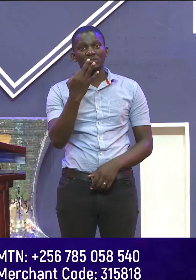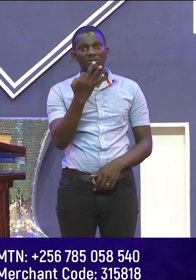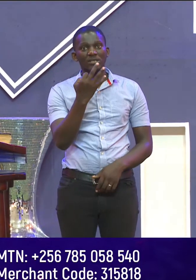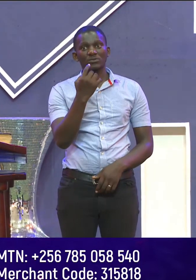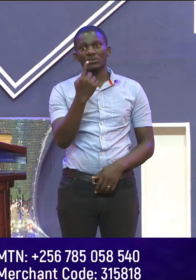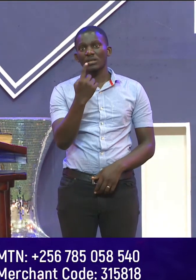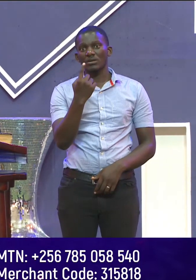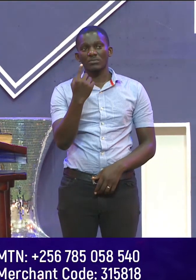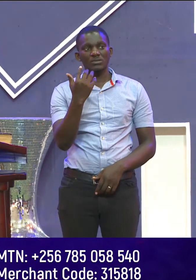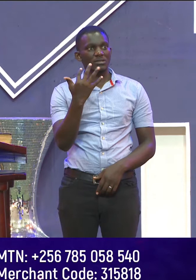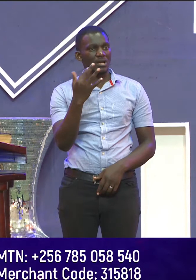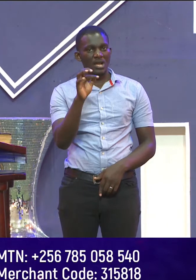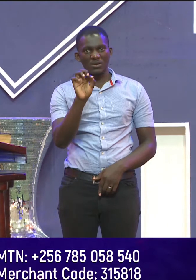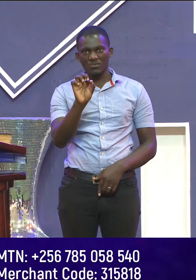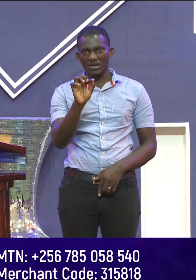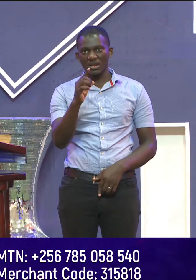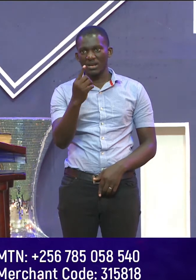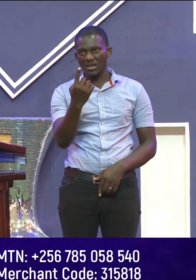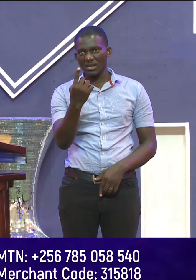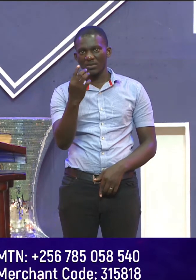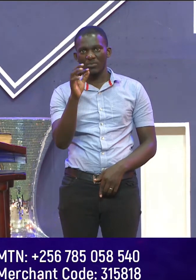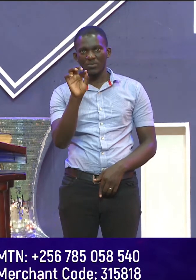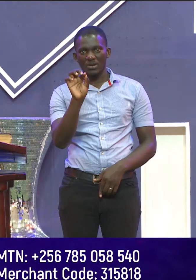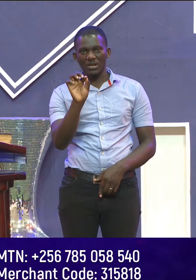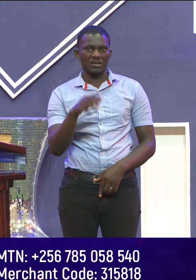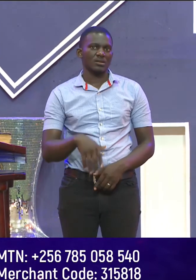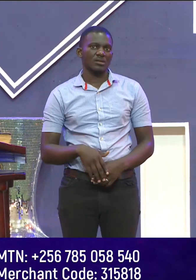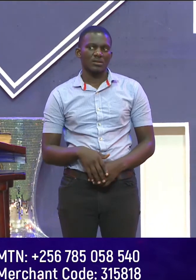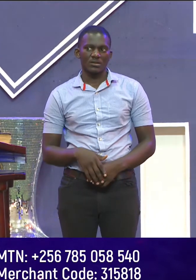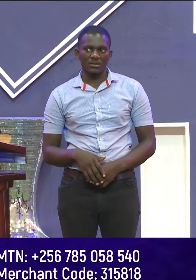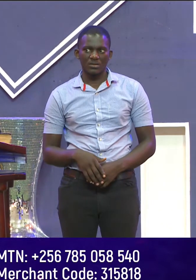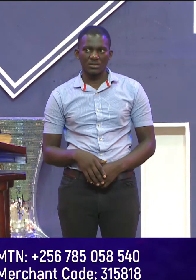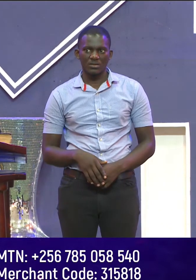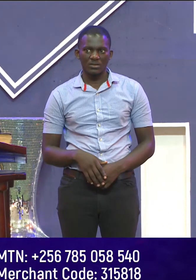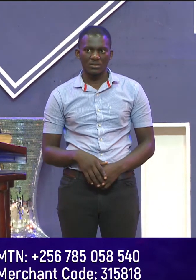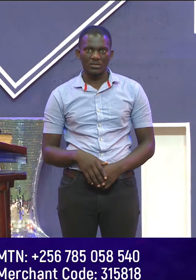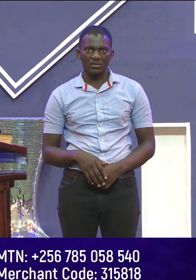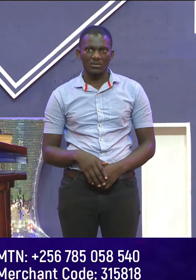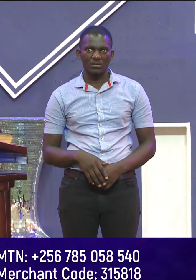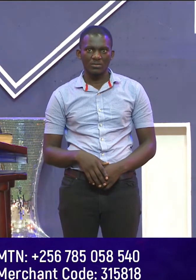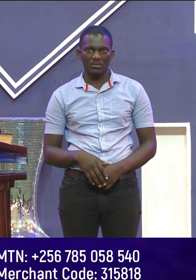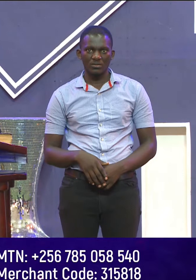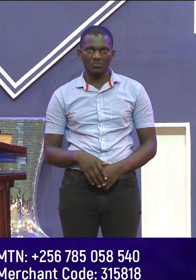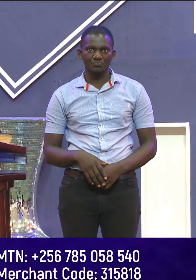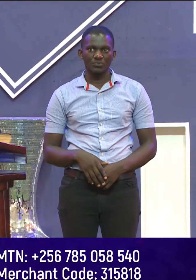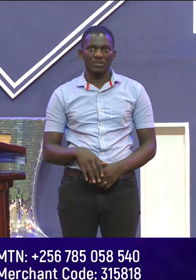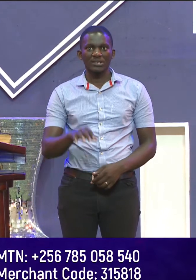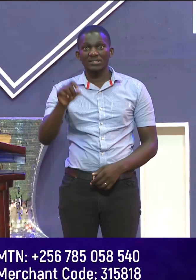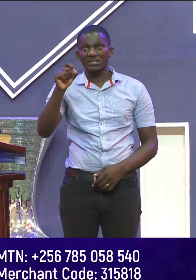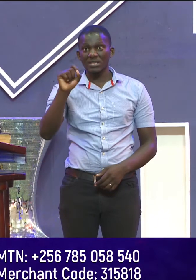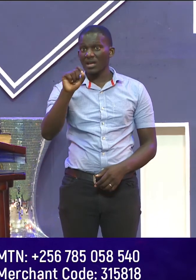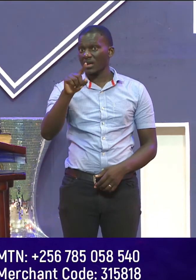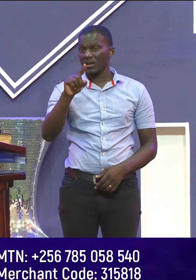tano. Munana emu munana. Era uonyiga wali. O dialinga eva